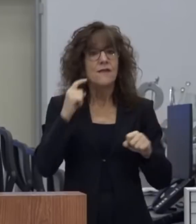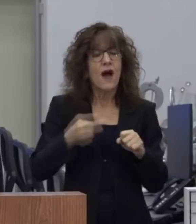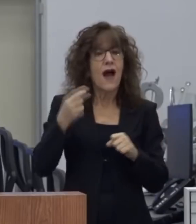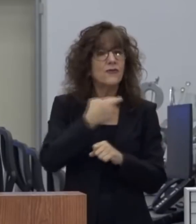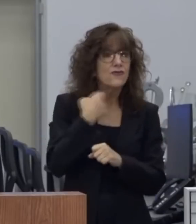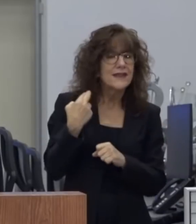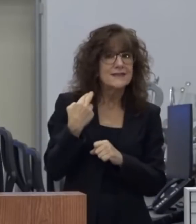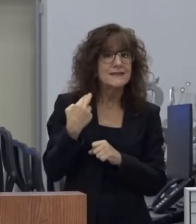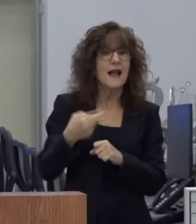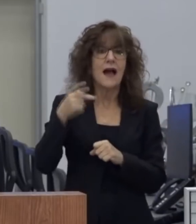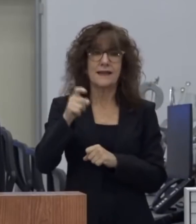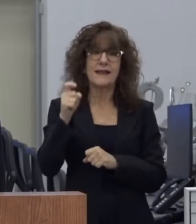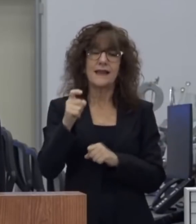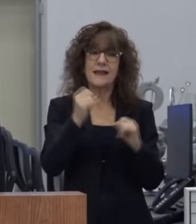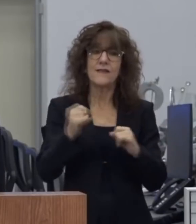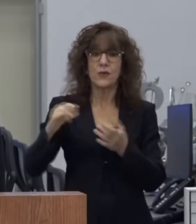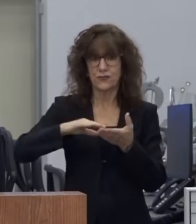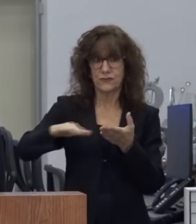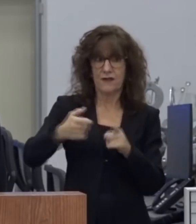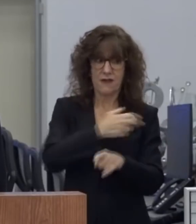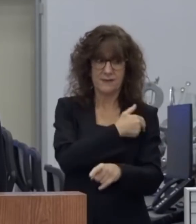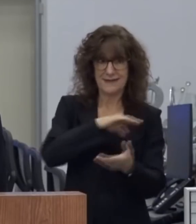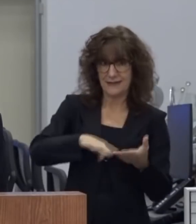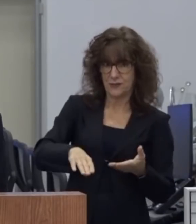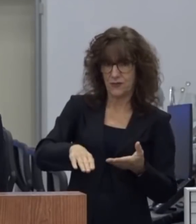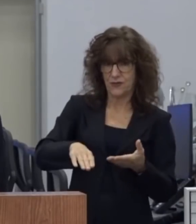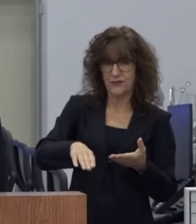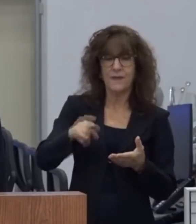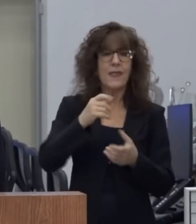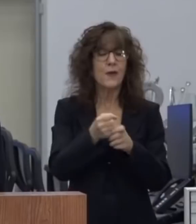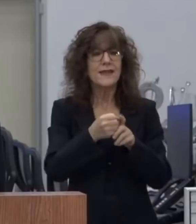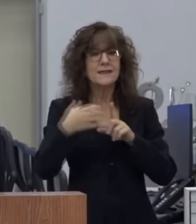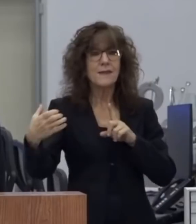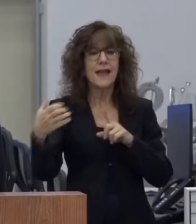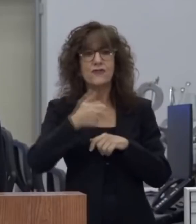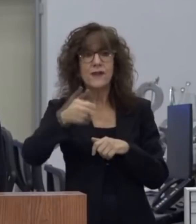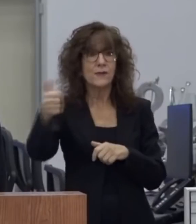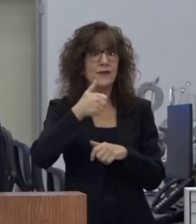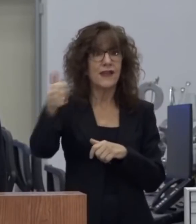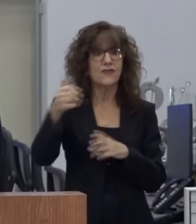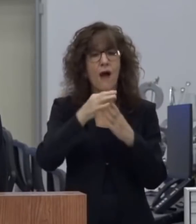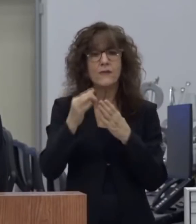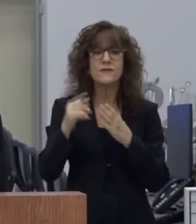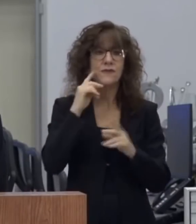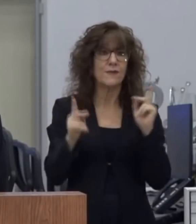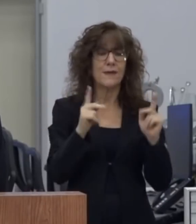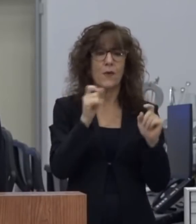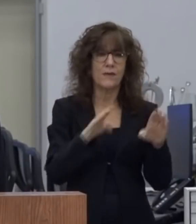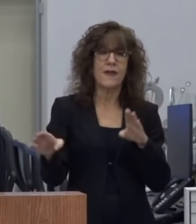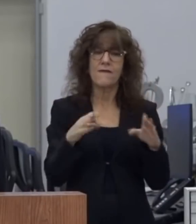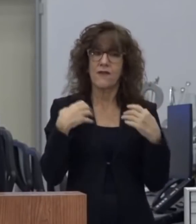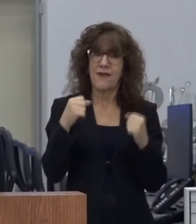high-risk, high-need individuals who are being discharged from the hospital. And we will expand transportation option for those with behavioral